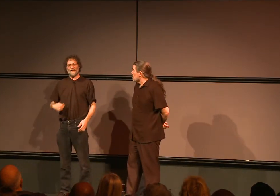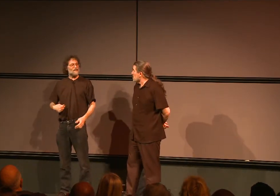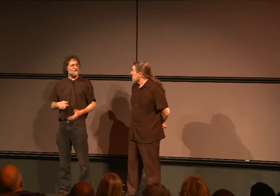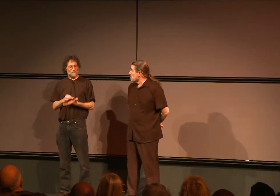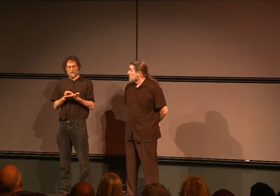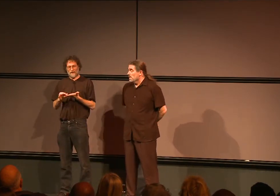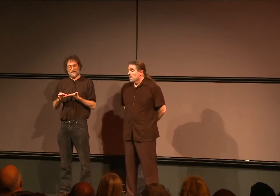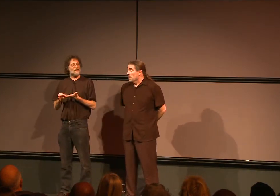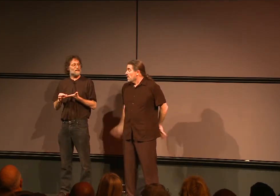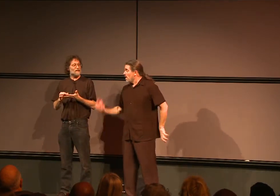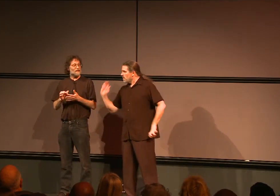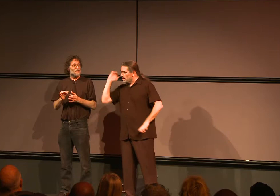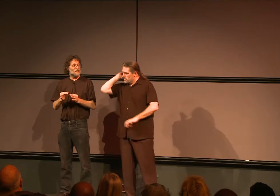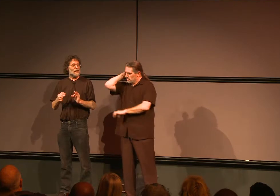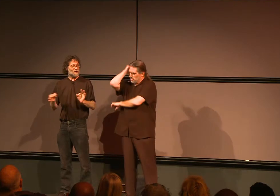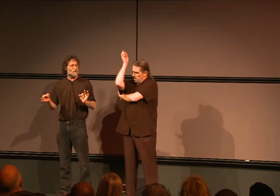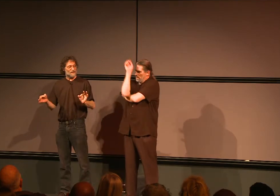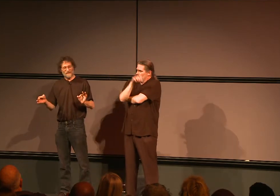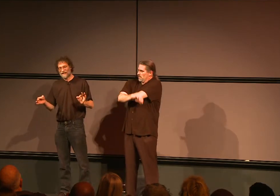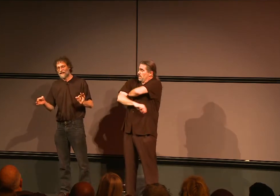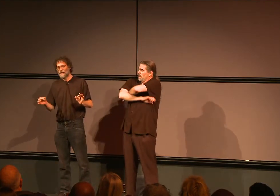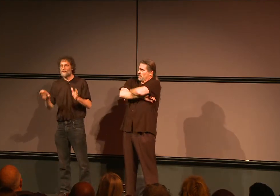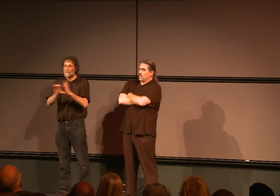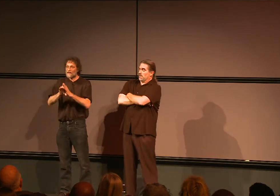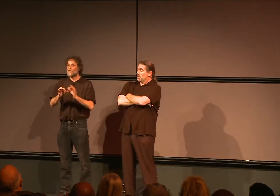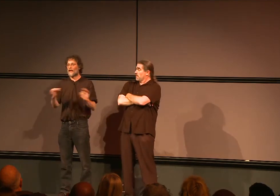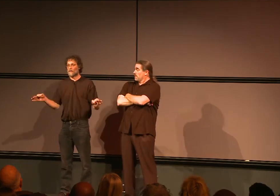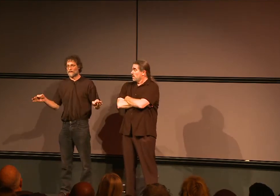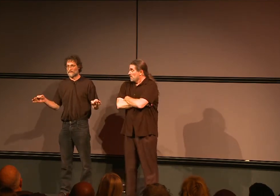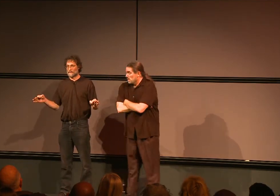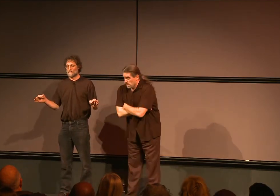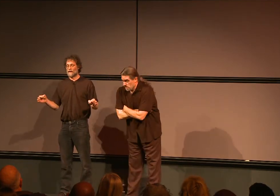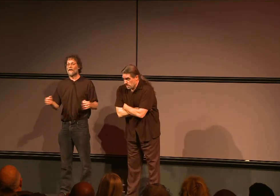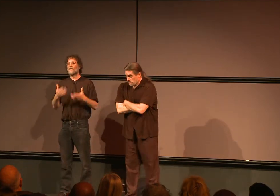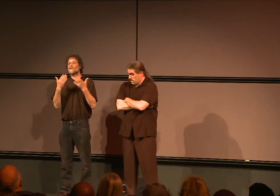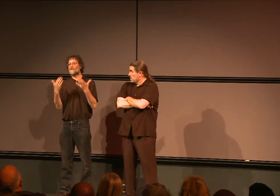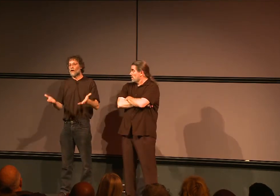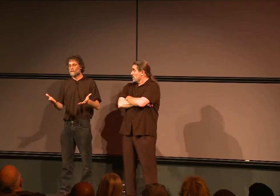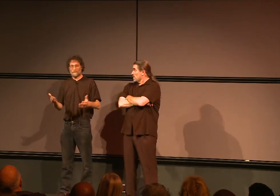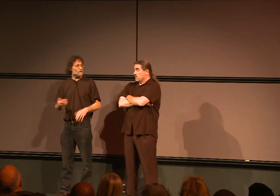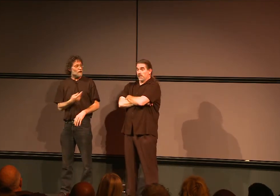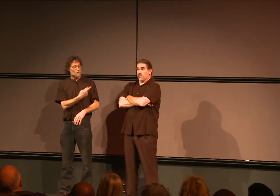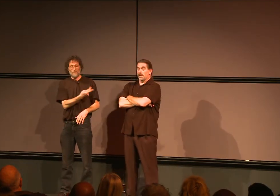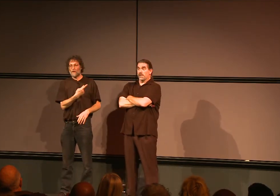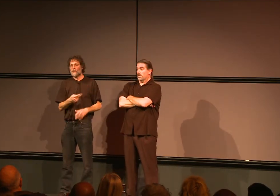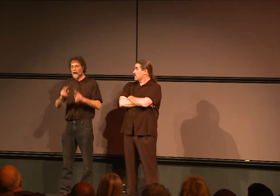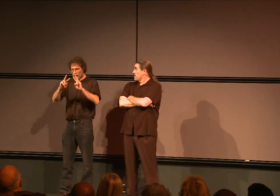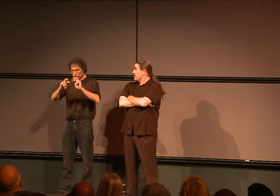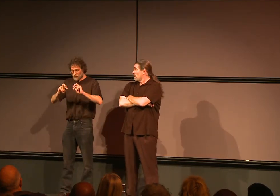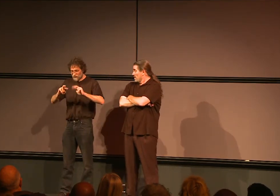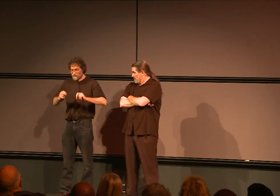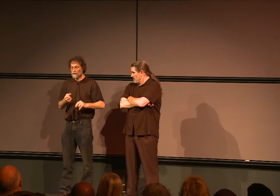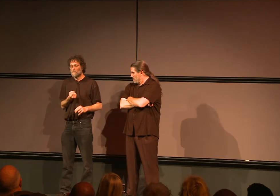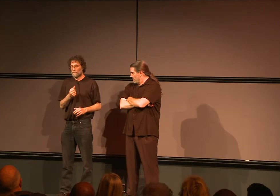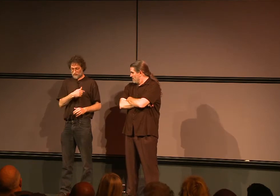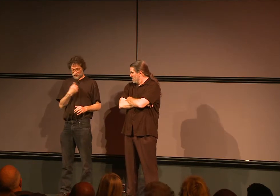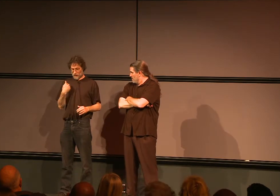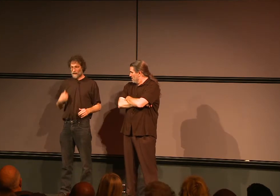Chinese written language is a picture language. So, Peter and I looked at some